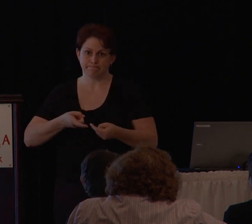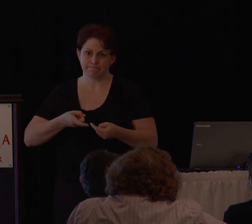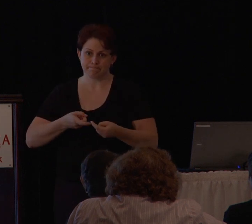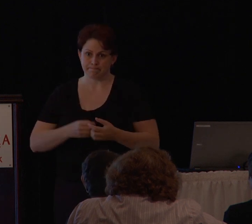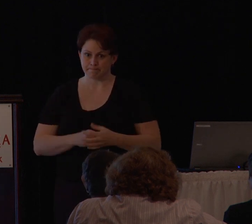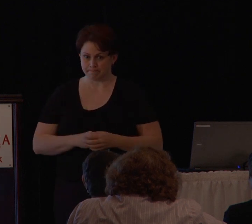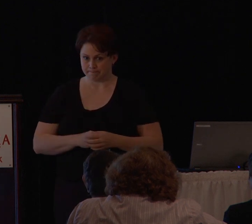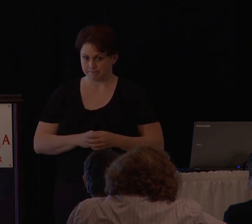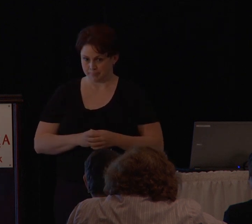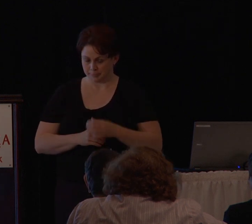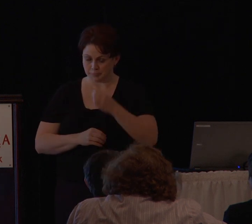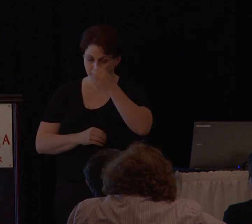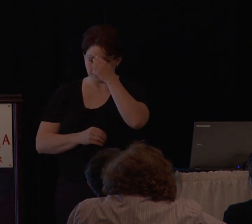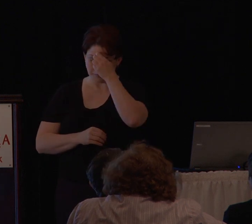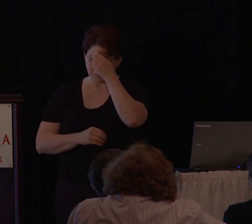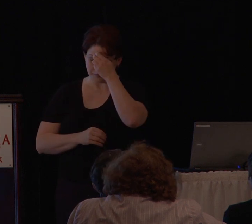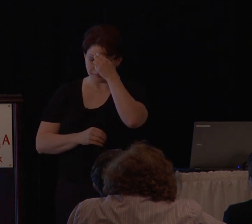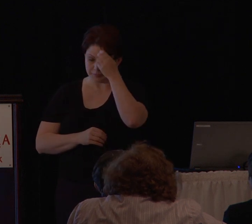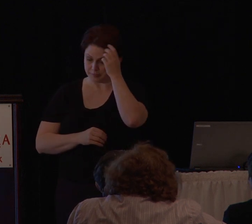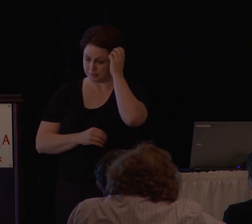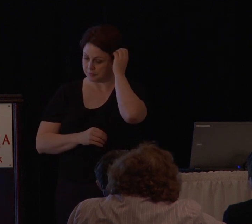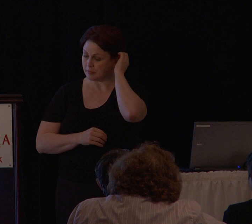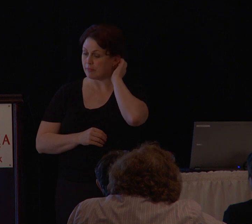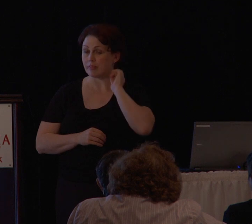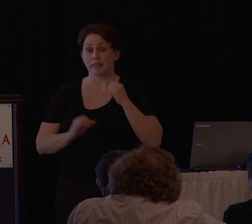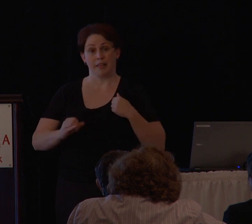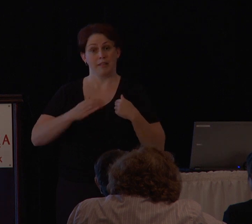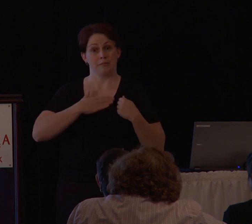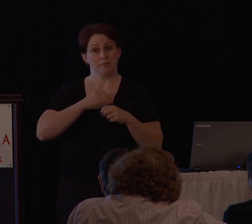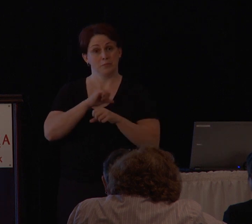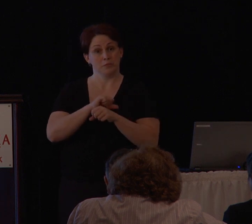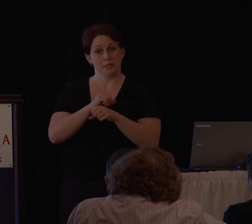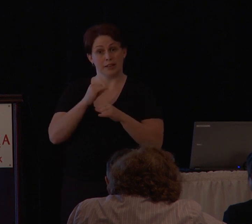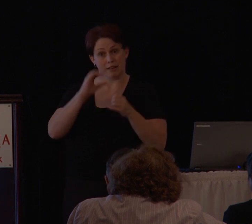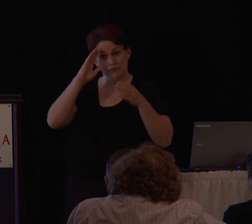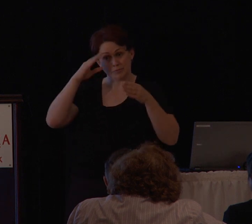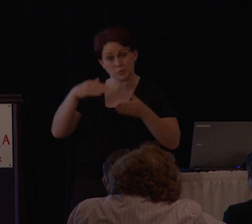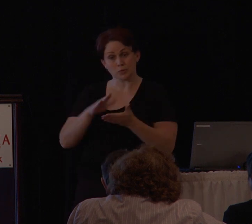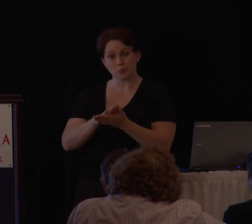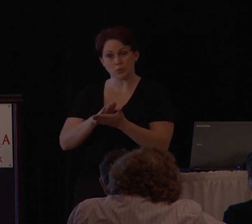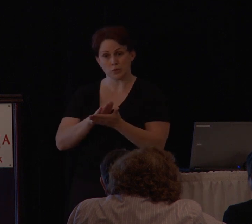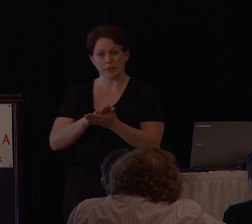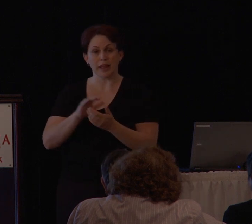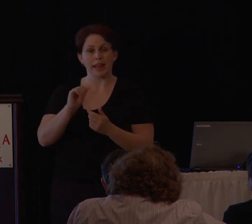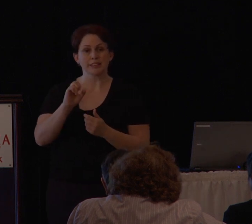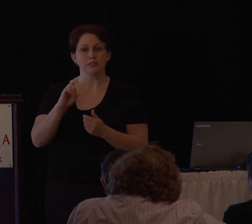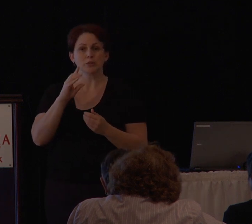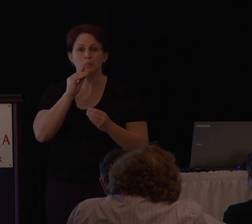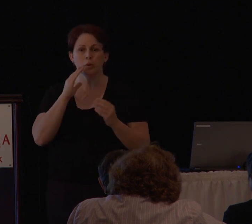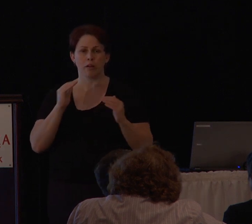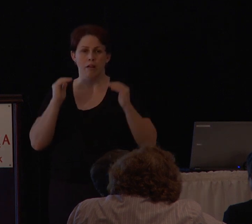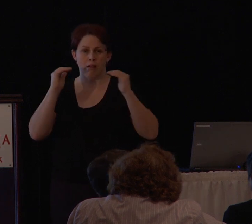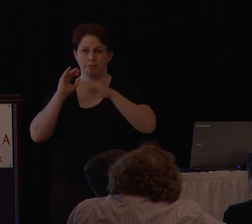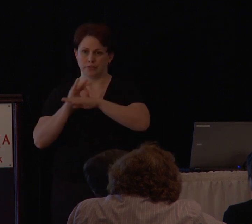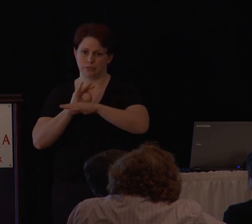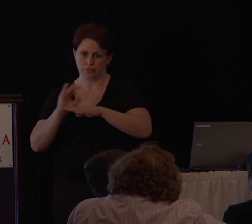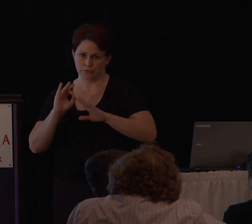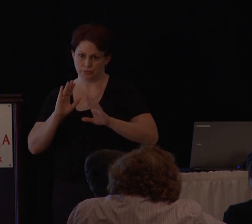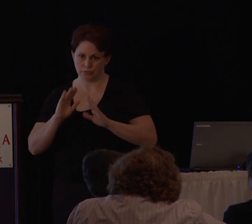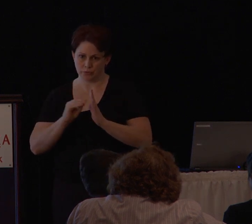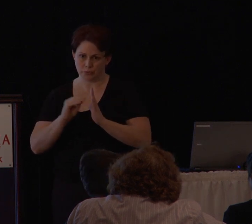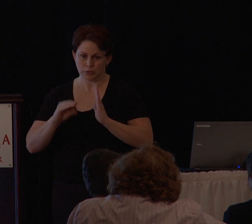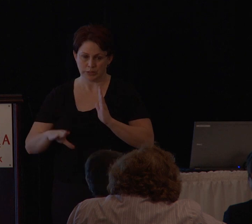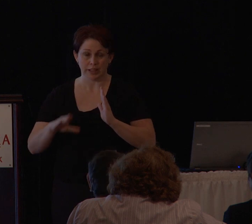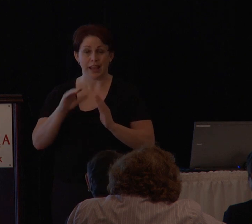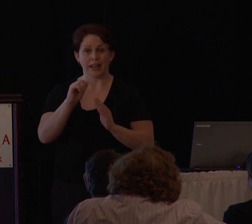And I just wanted to emphasize that this particular project, we're focusing on children with higher functioning autism. You realize that it is quite a